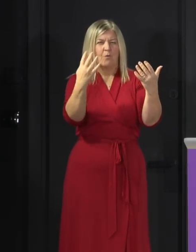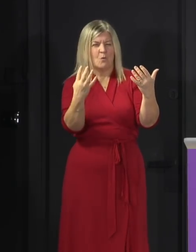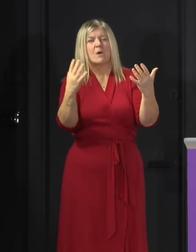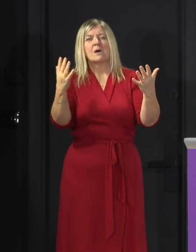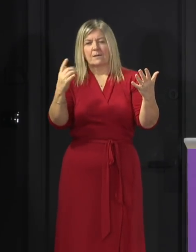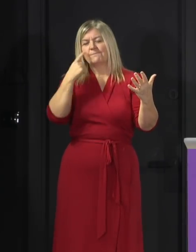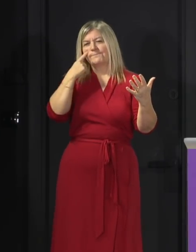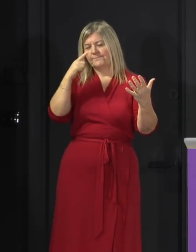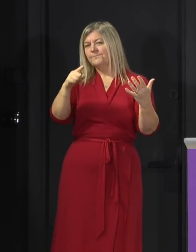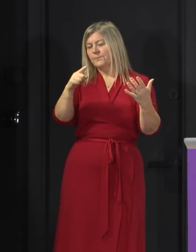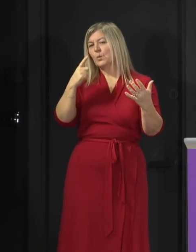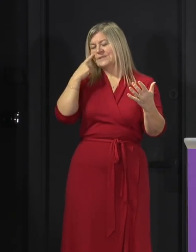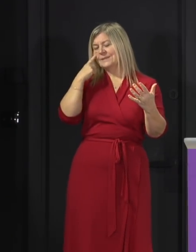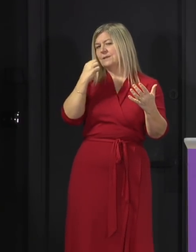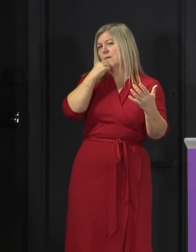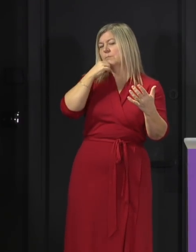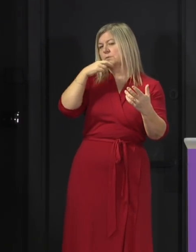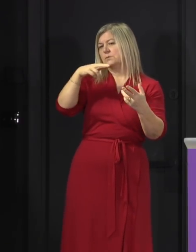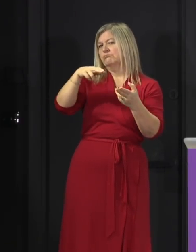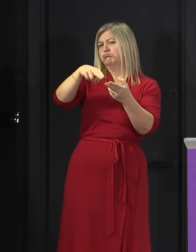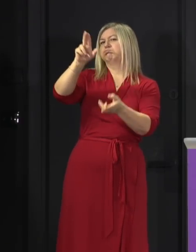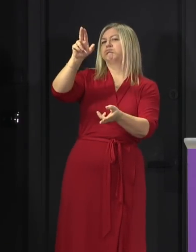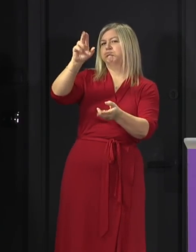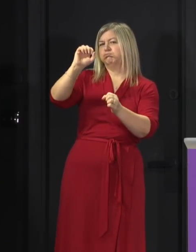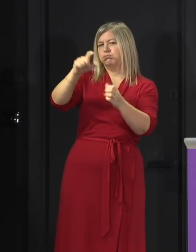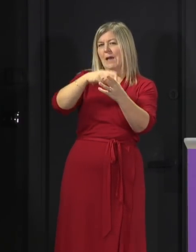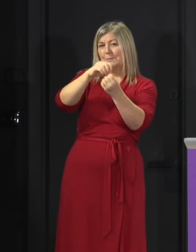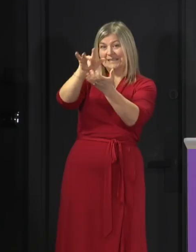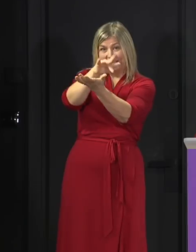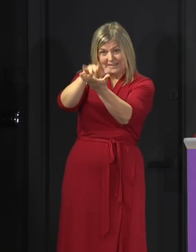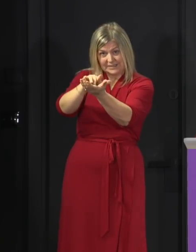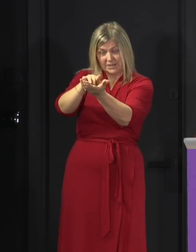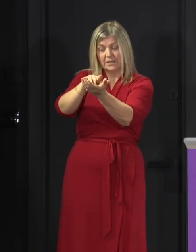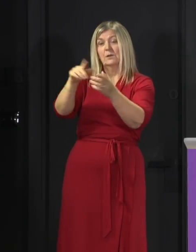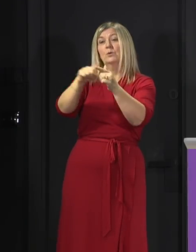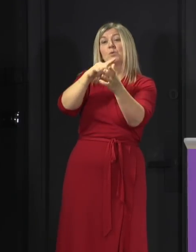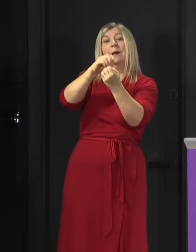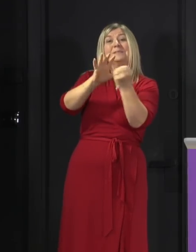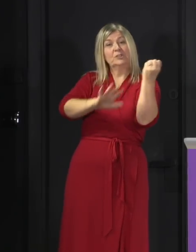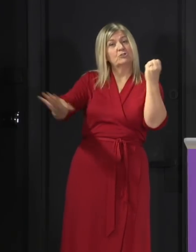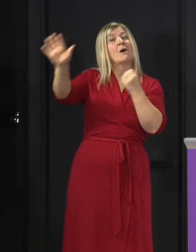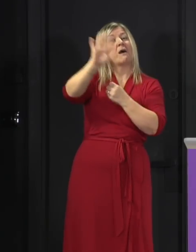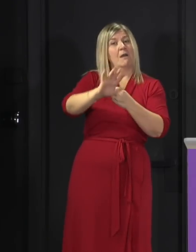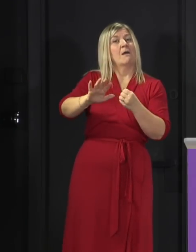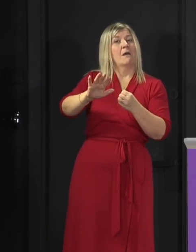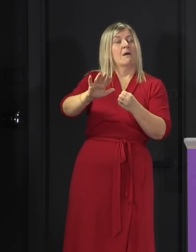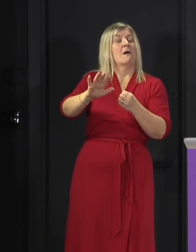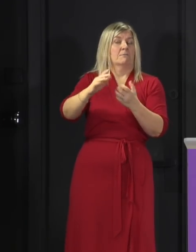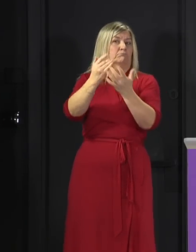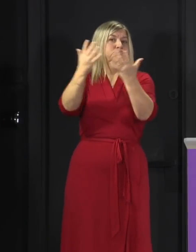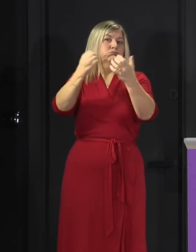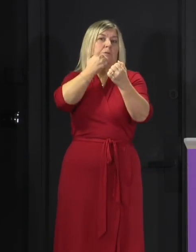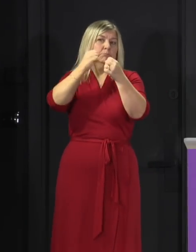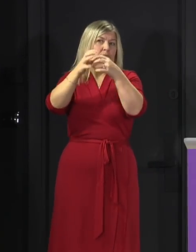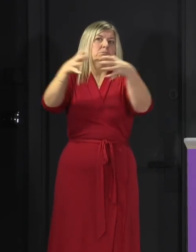see cases continue to rise in Aberdeen City and Aberdeenshire, and test positivity as well. That's obviously a matter of